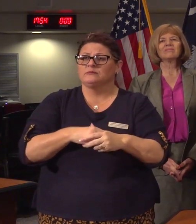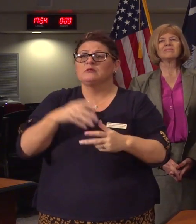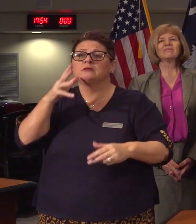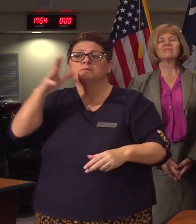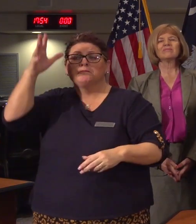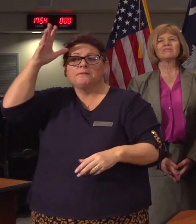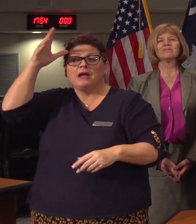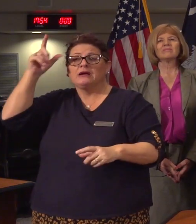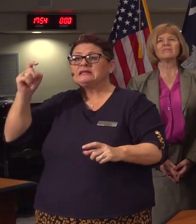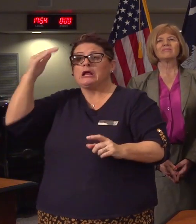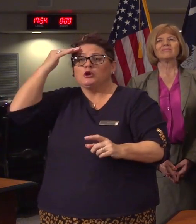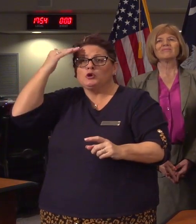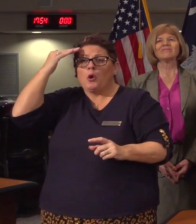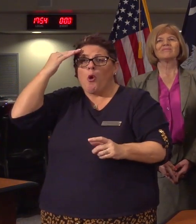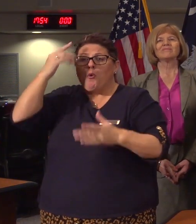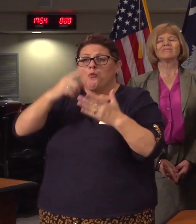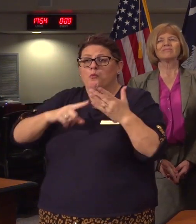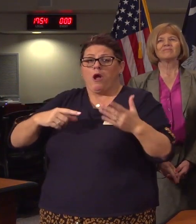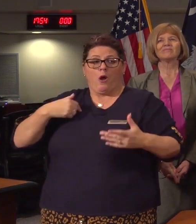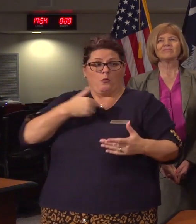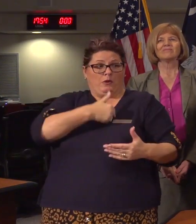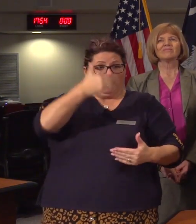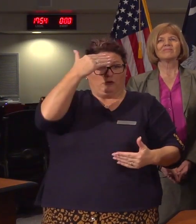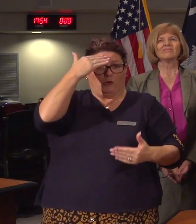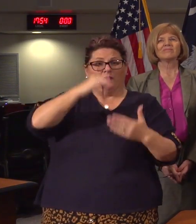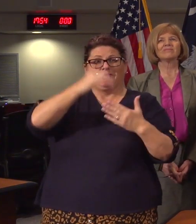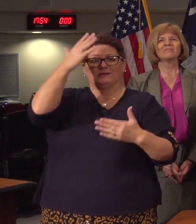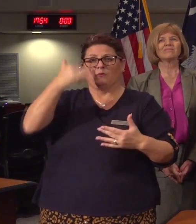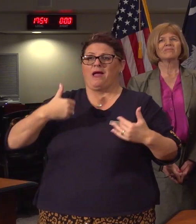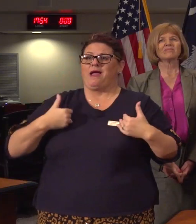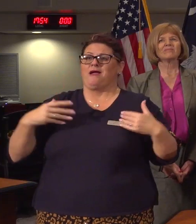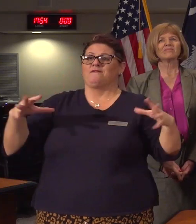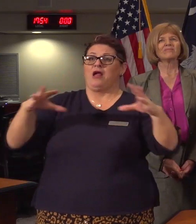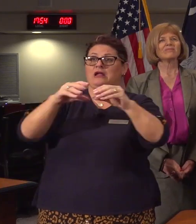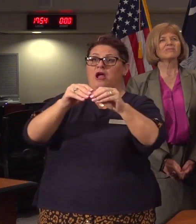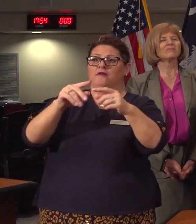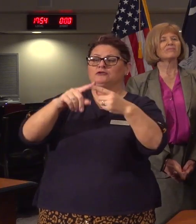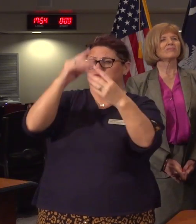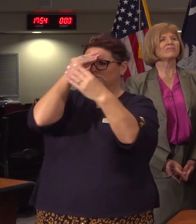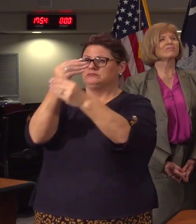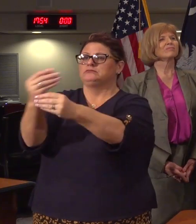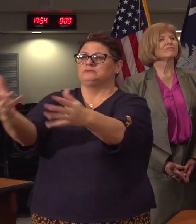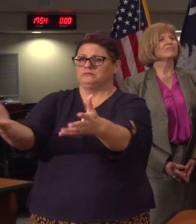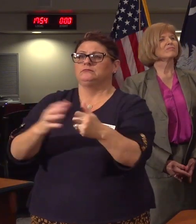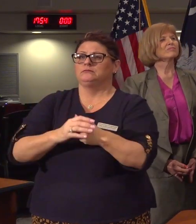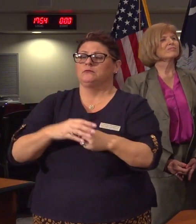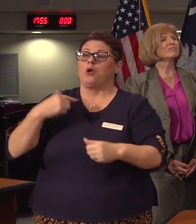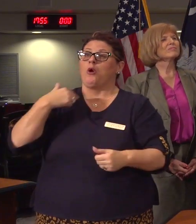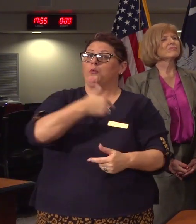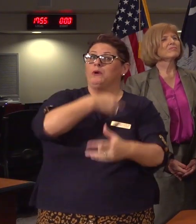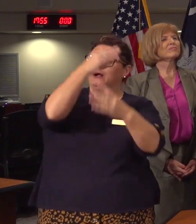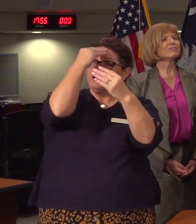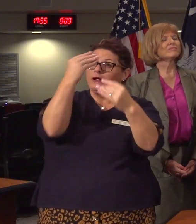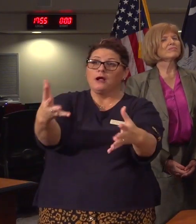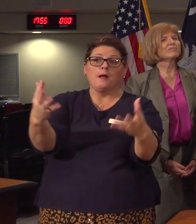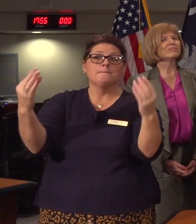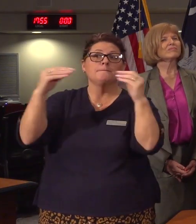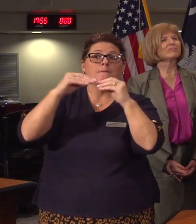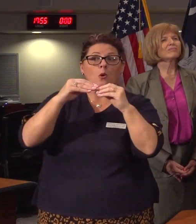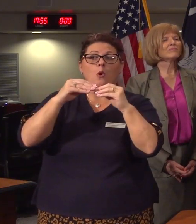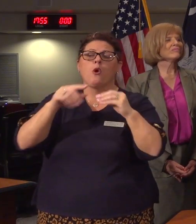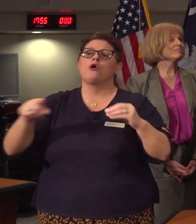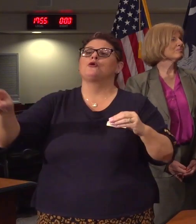know what we know, and that's why we're having conferences like this one. We know that the more information is out there, the more people can make